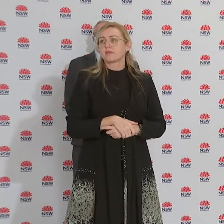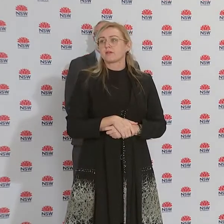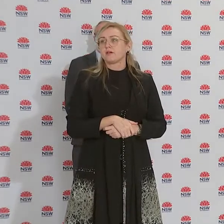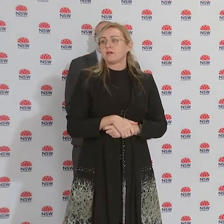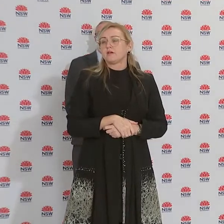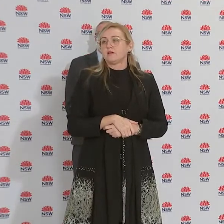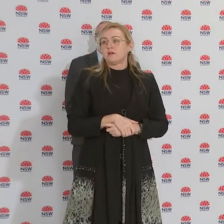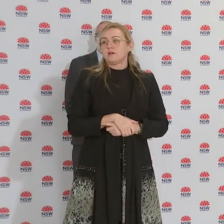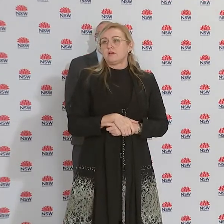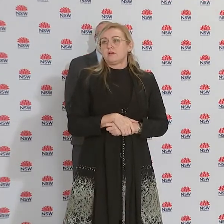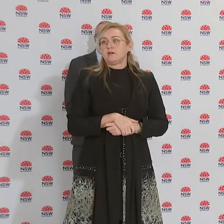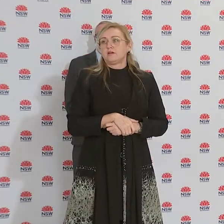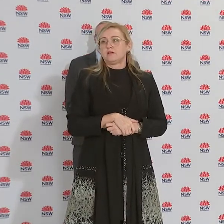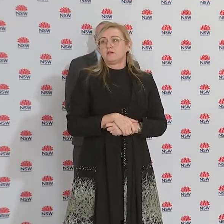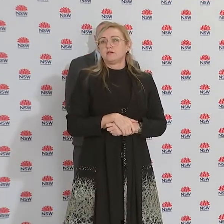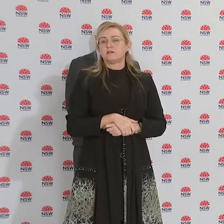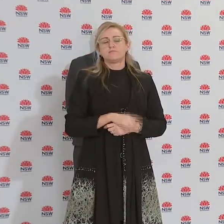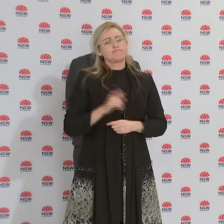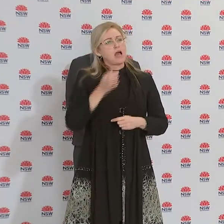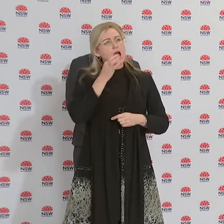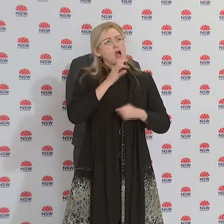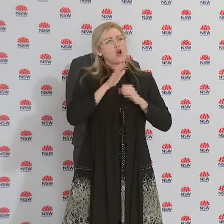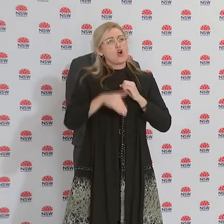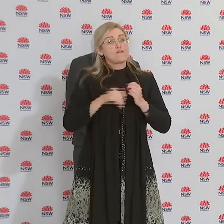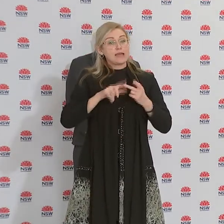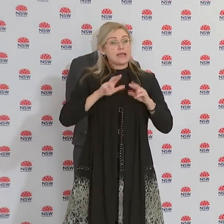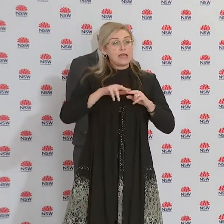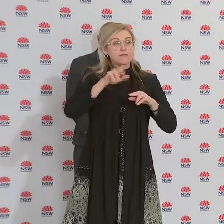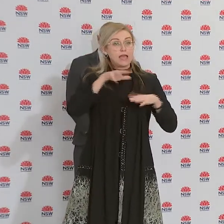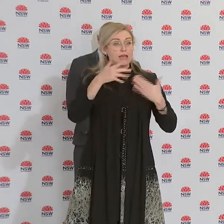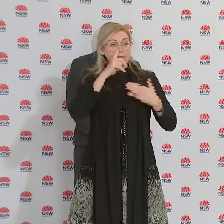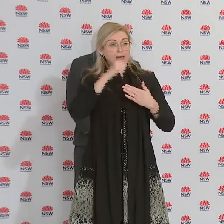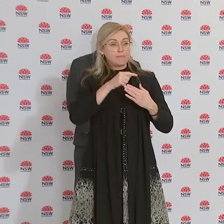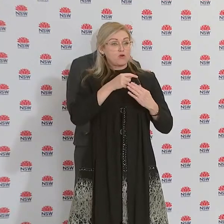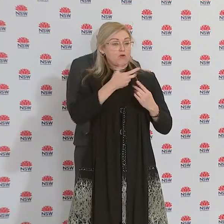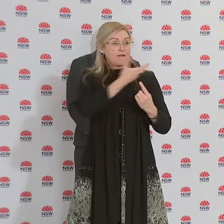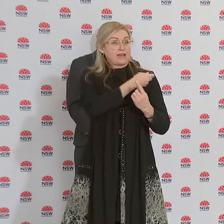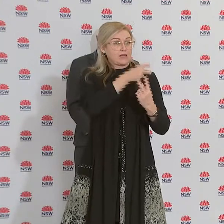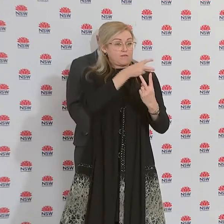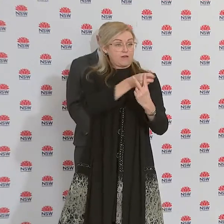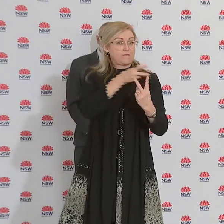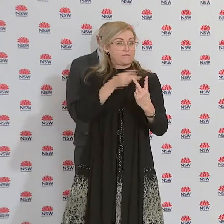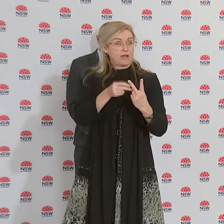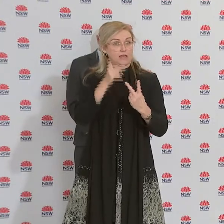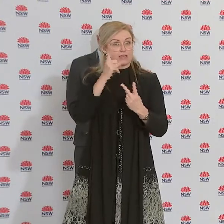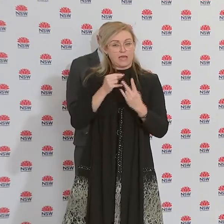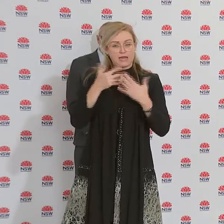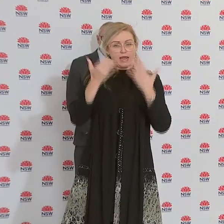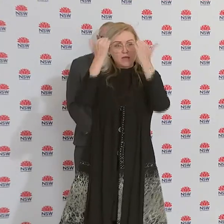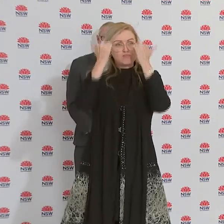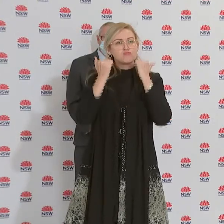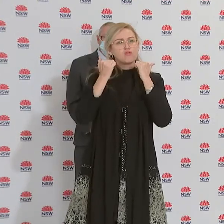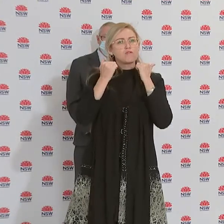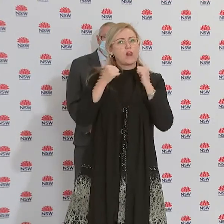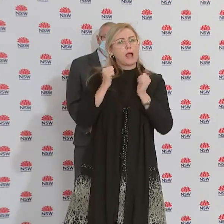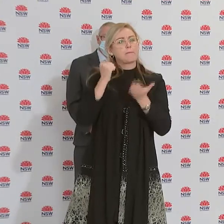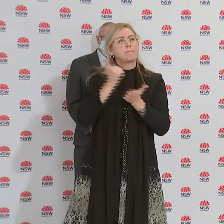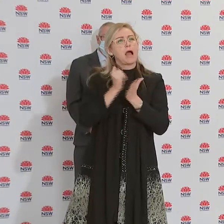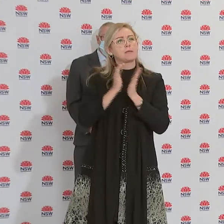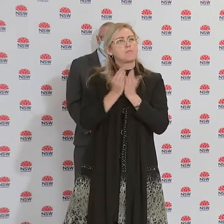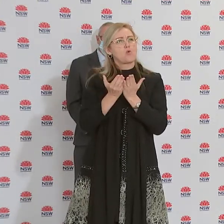to have a vaccine passport for anybody who wants to go to NRL, AFL, etc. One, what's your position on that? And two, should